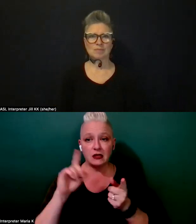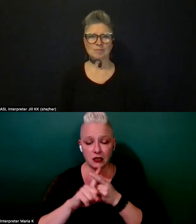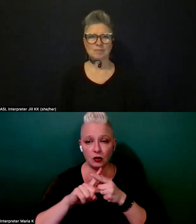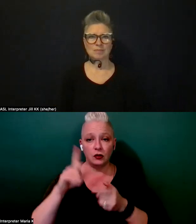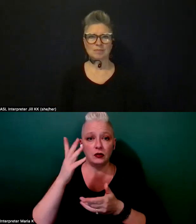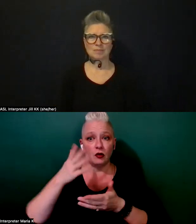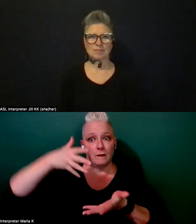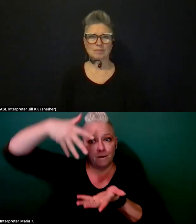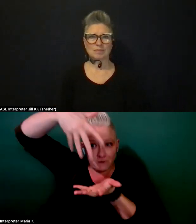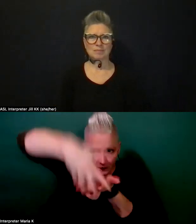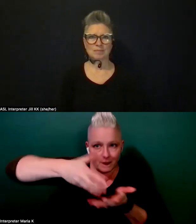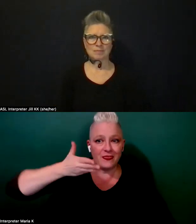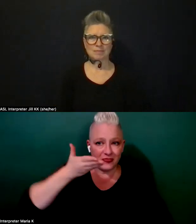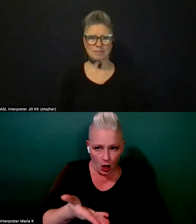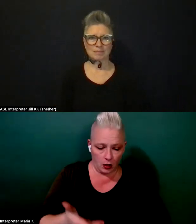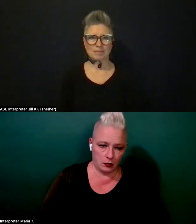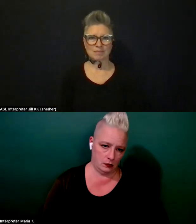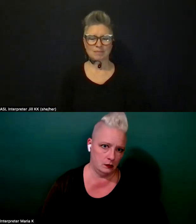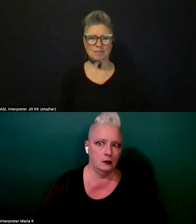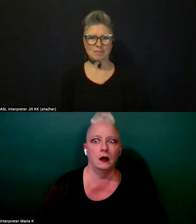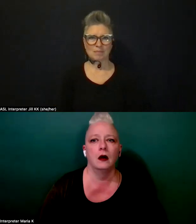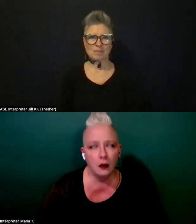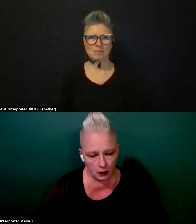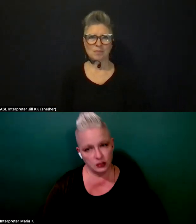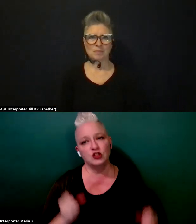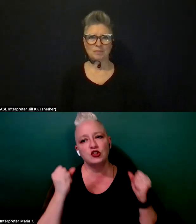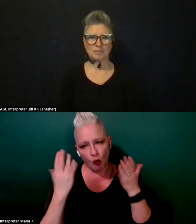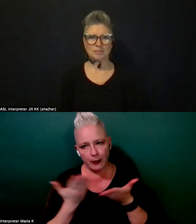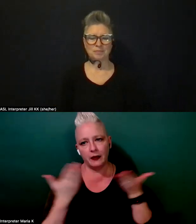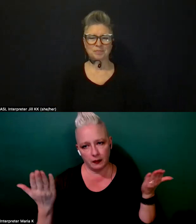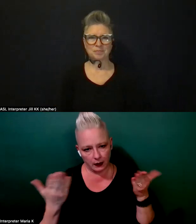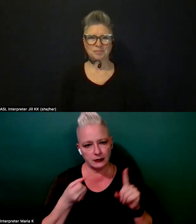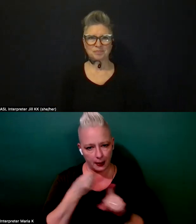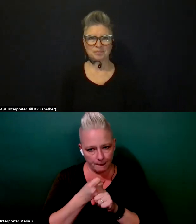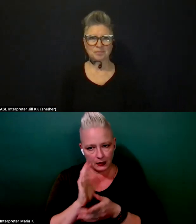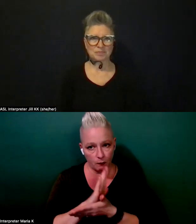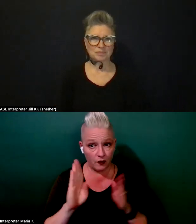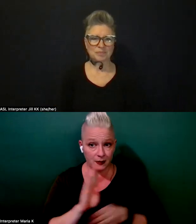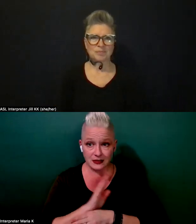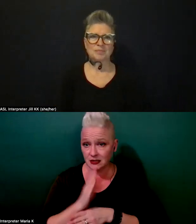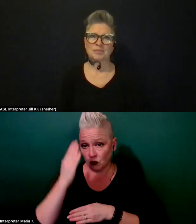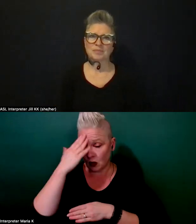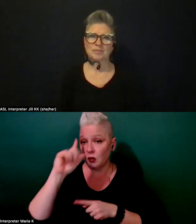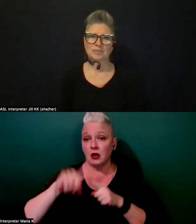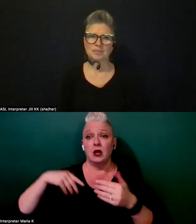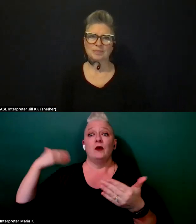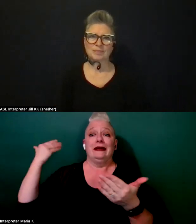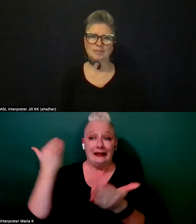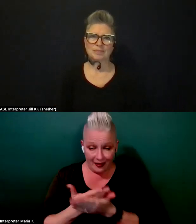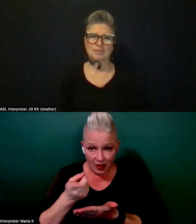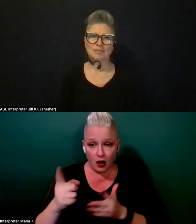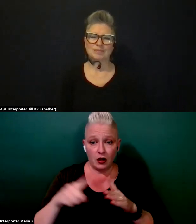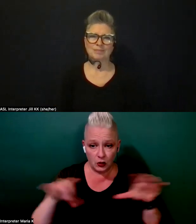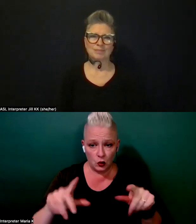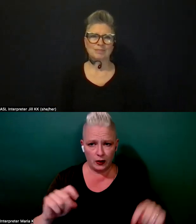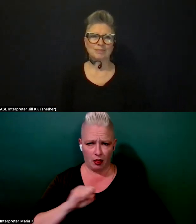and she's right, because there's so many factors that go into the movie business, and you don't really know until you're there and doing